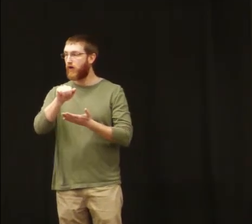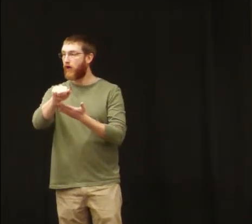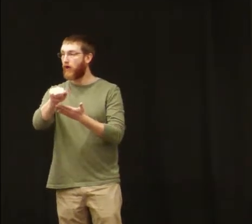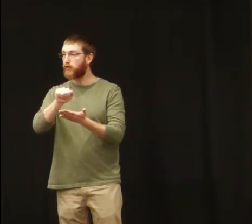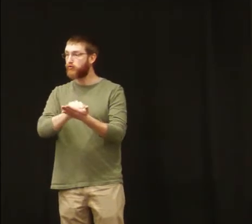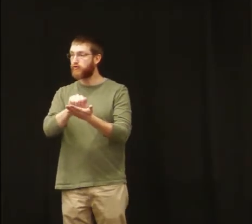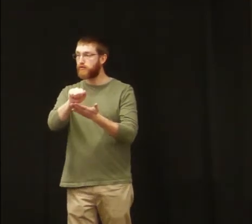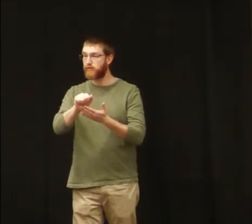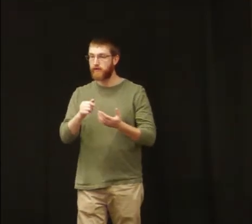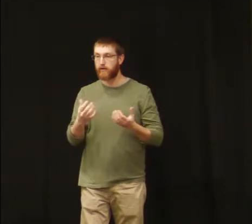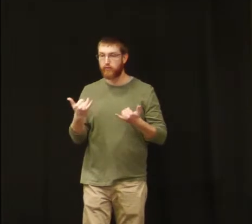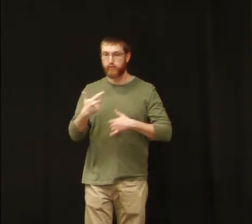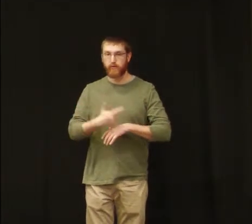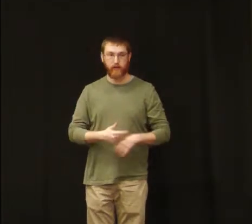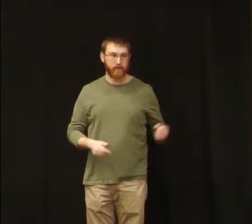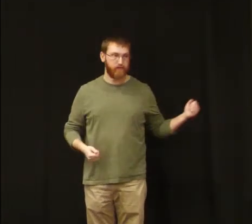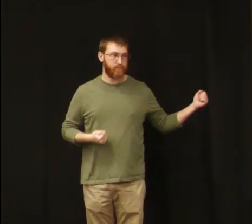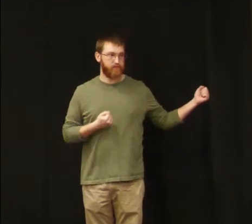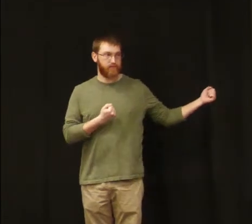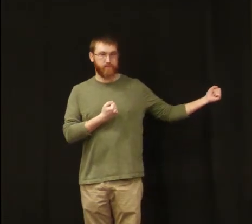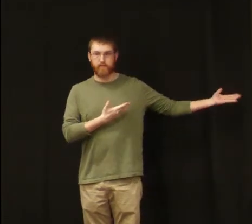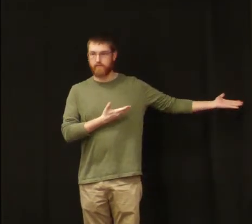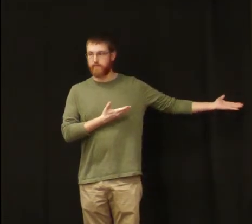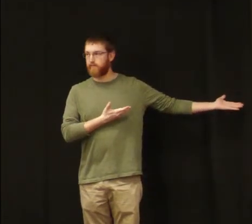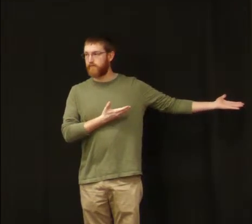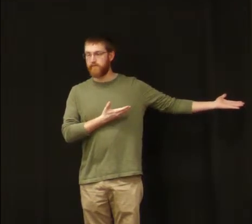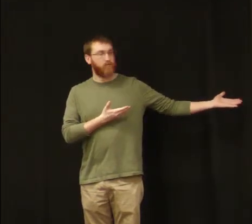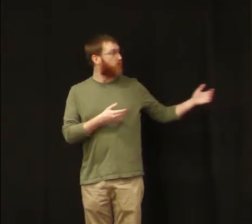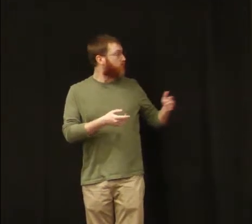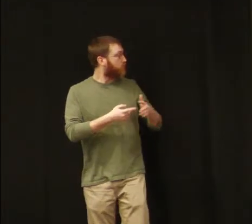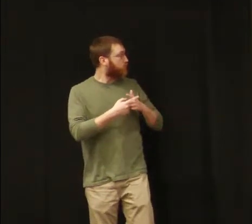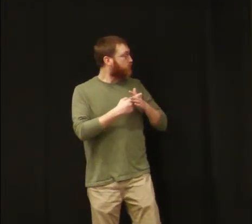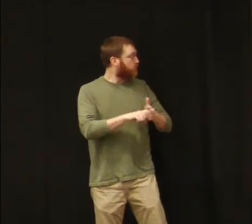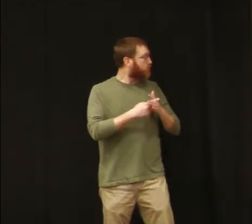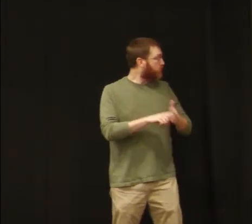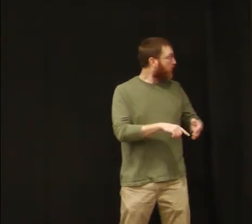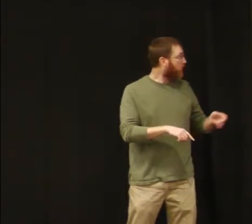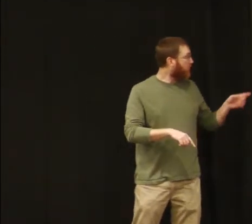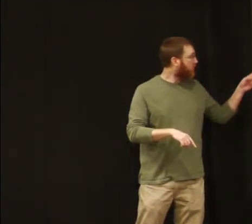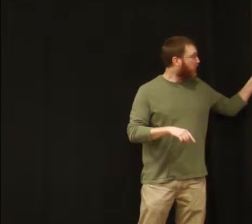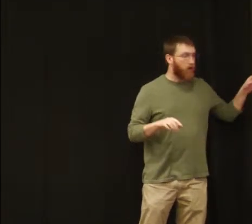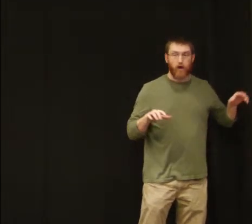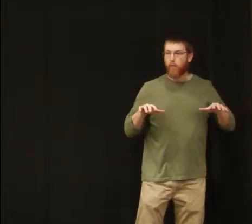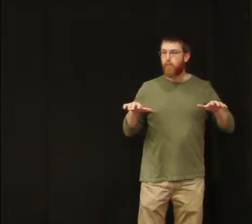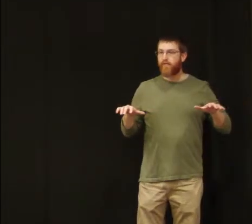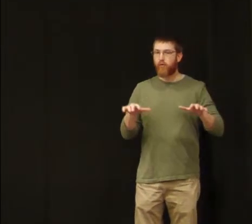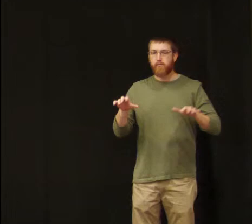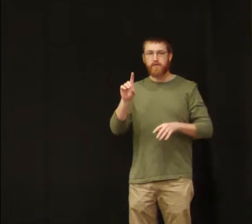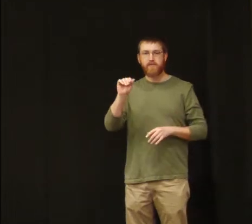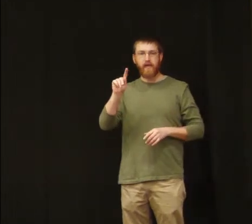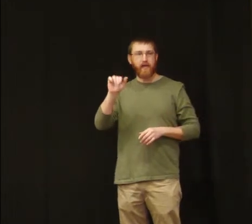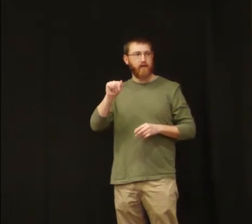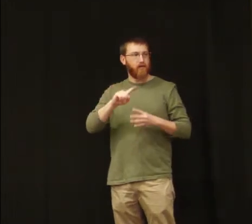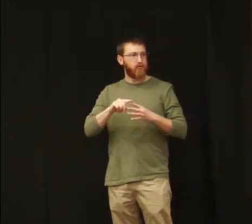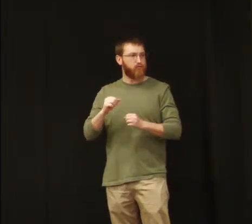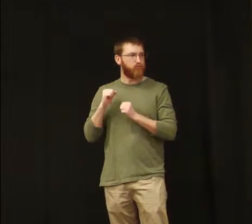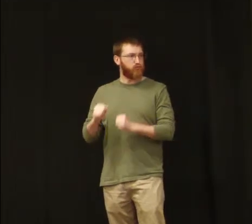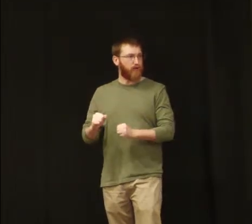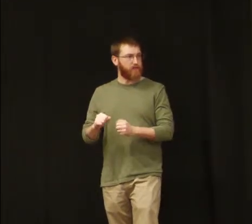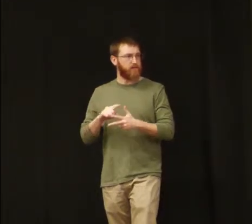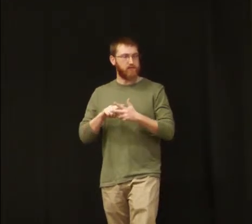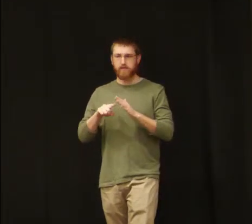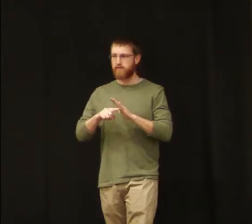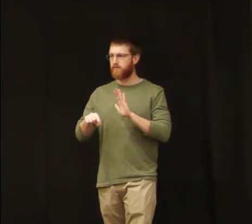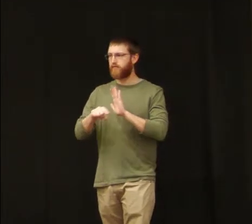going to start with performance data, strengths, needs, baseline, and adverse effect statement. So